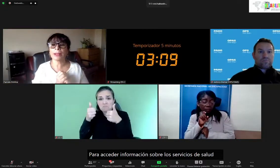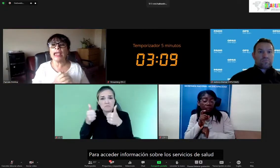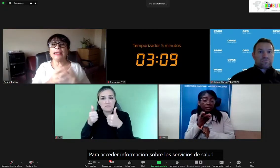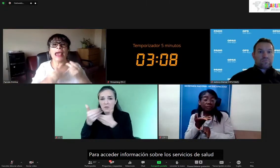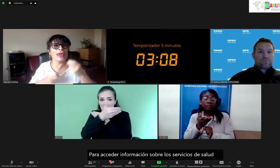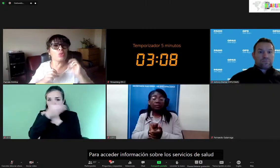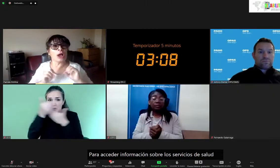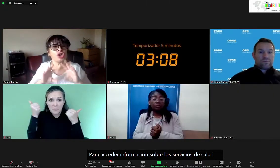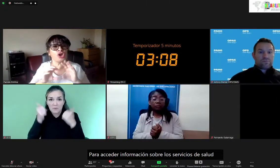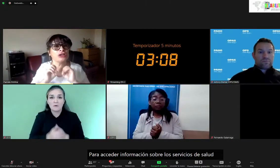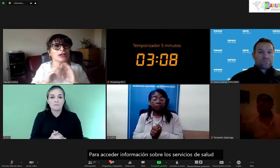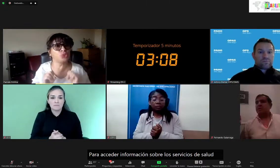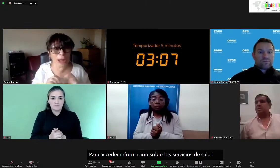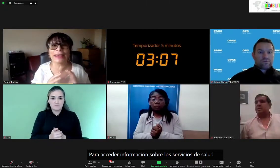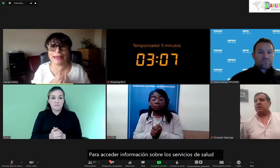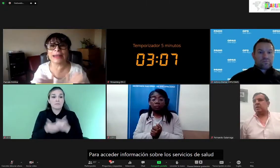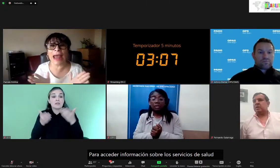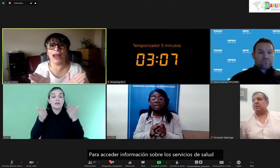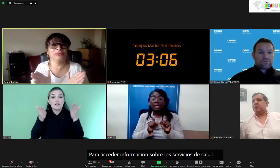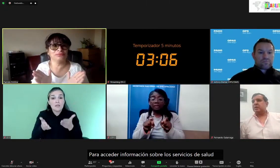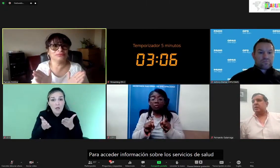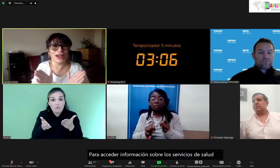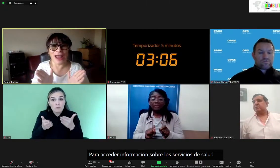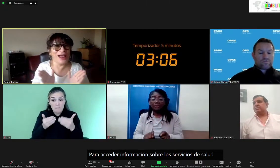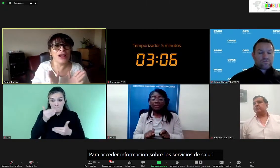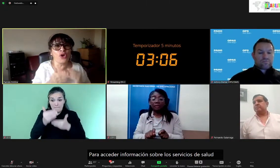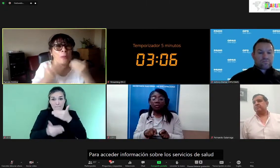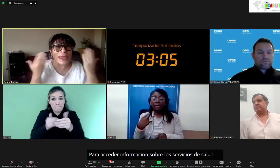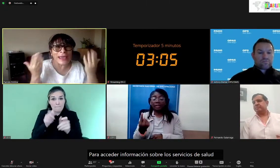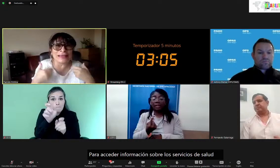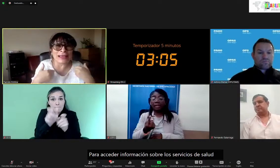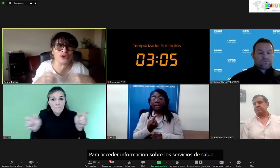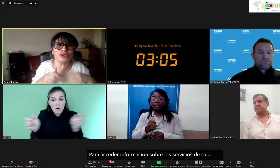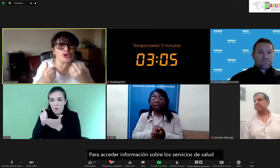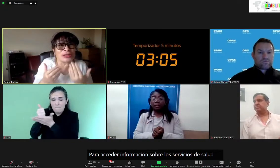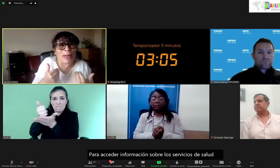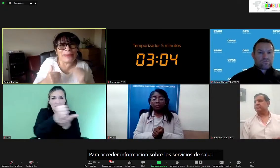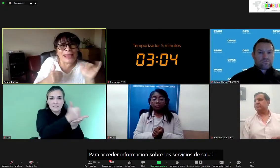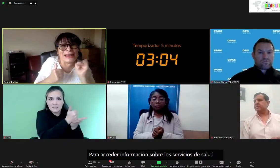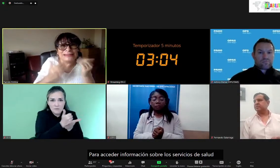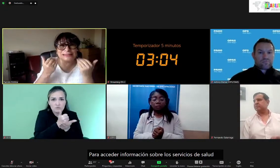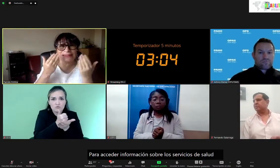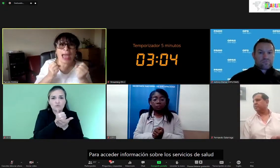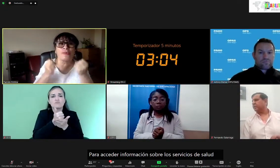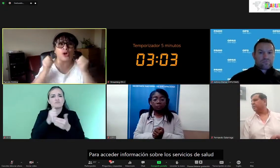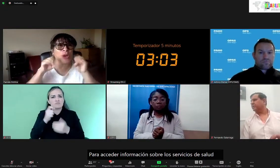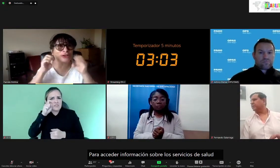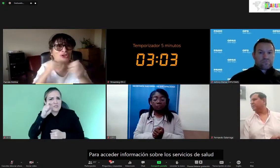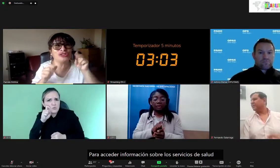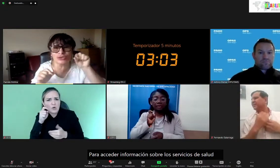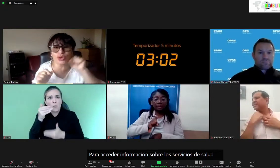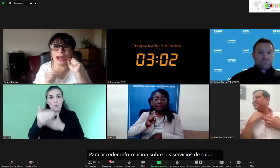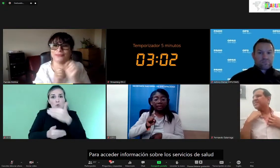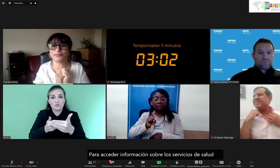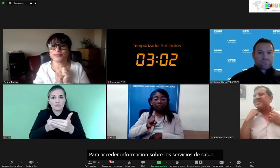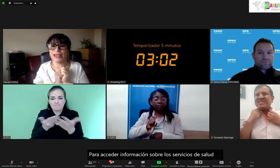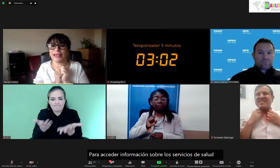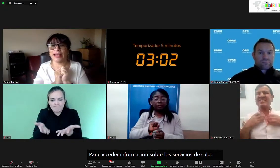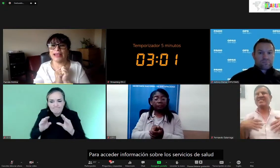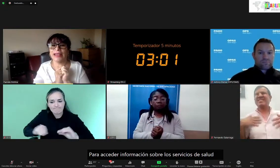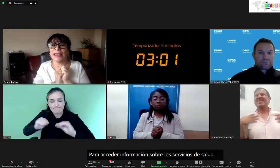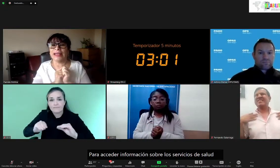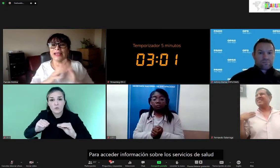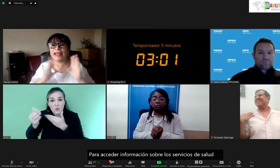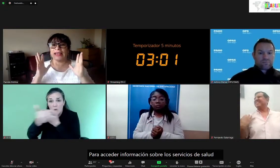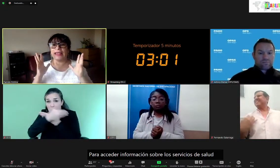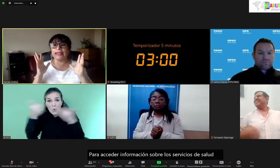reproductive rights and sexual education in general now don't think that we also